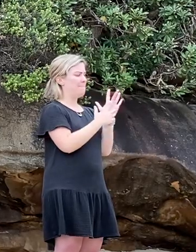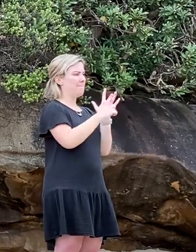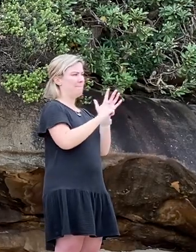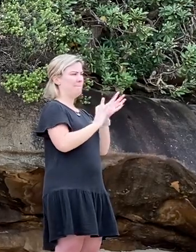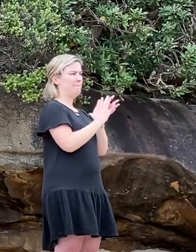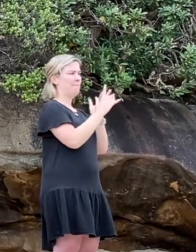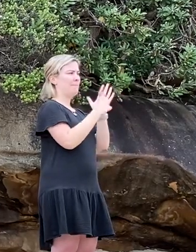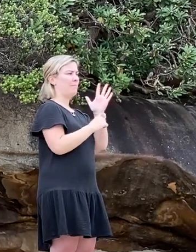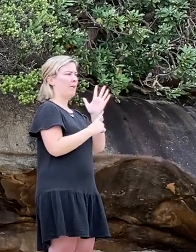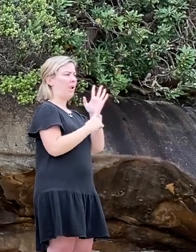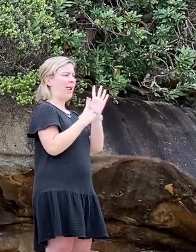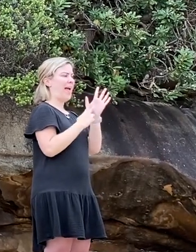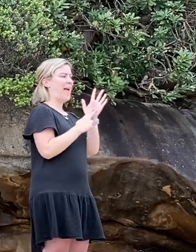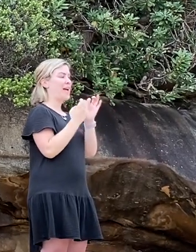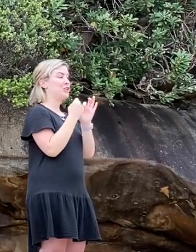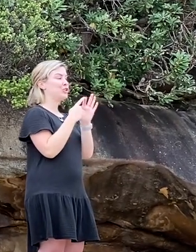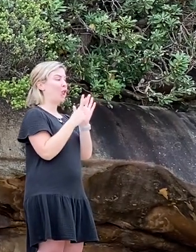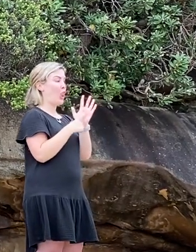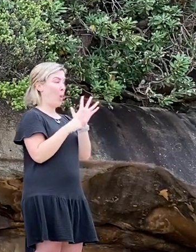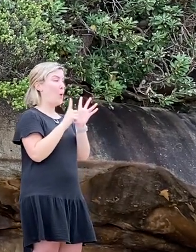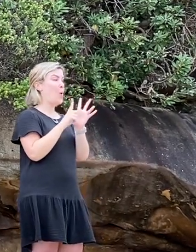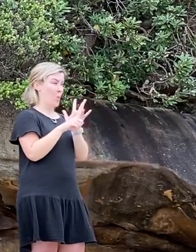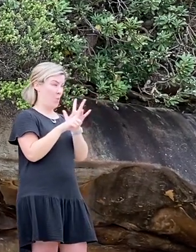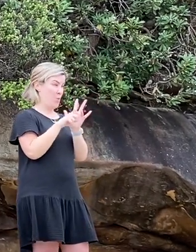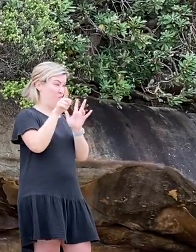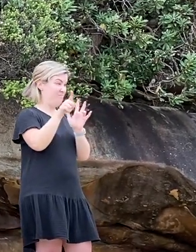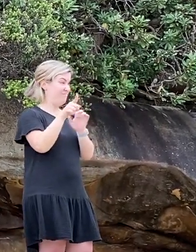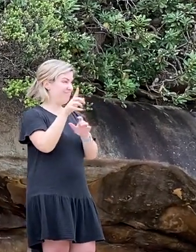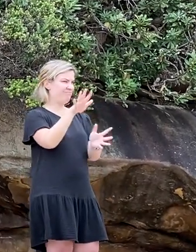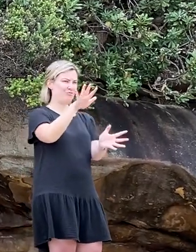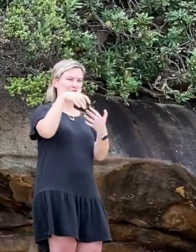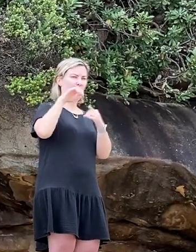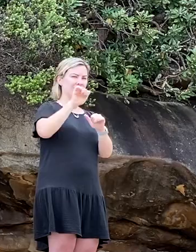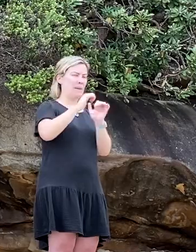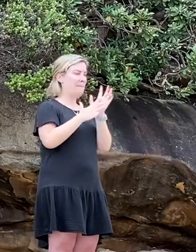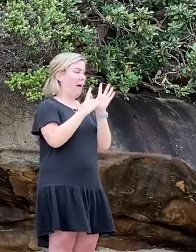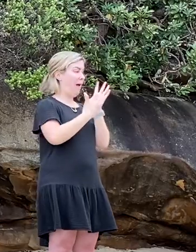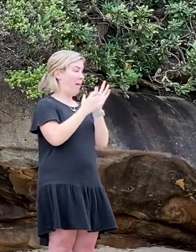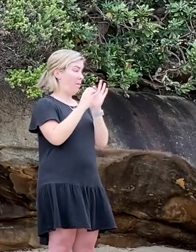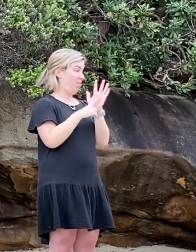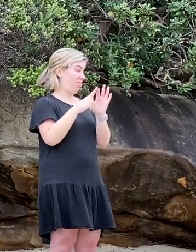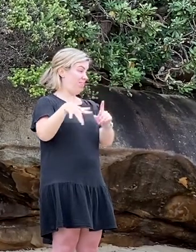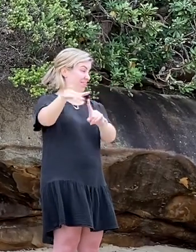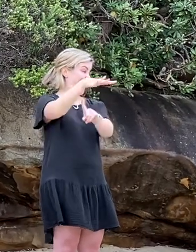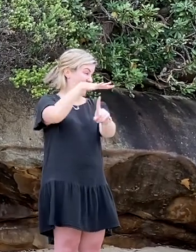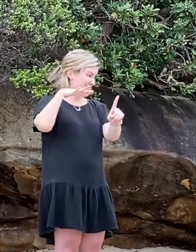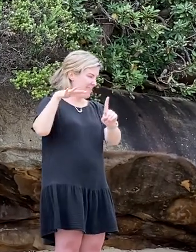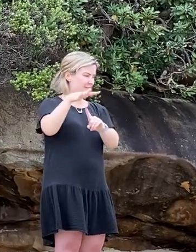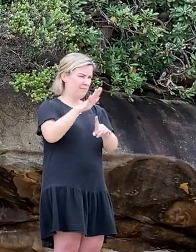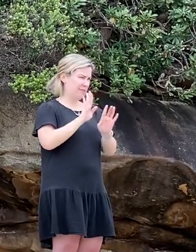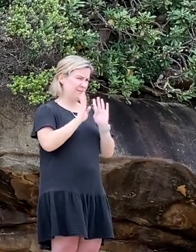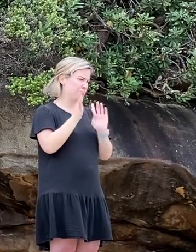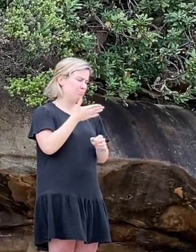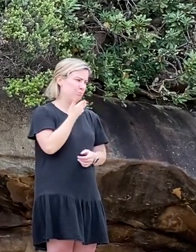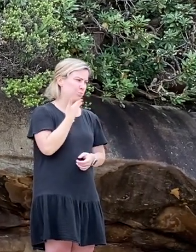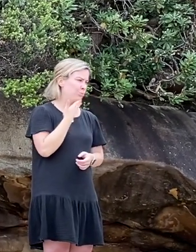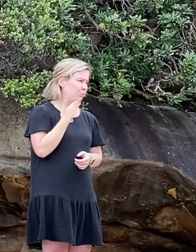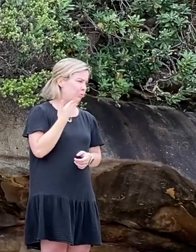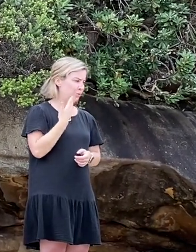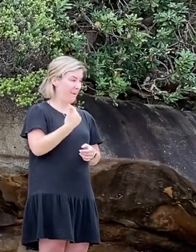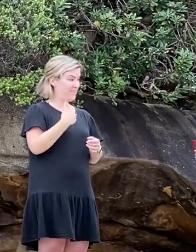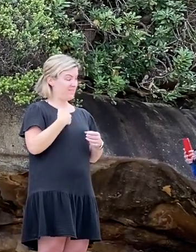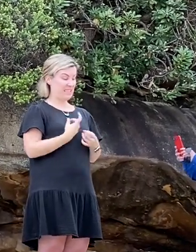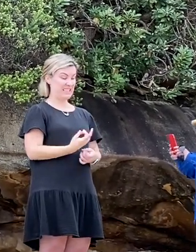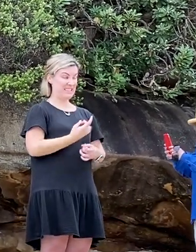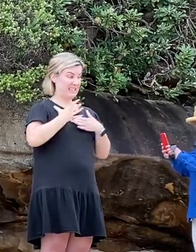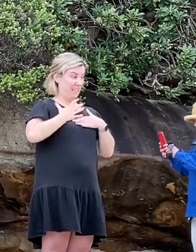I should say, got his marble, and it's beautiful marble, absolutely beautiful. So I sort of self-taught